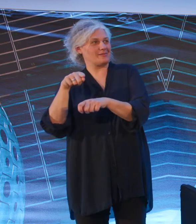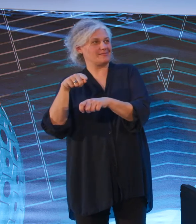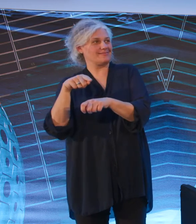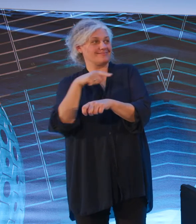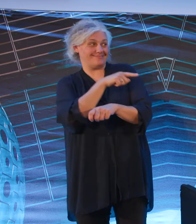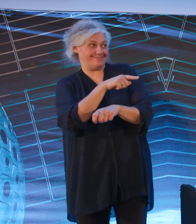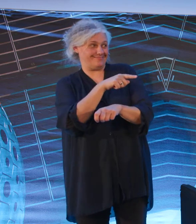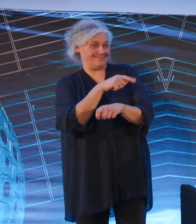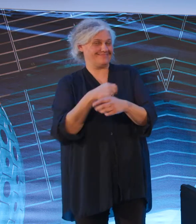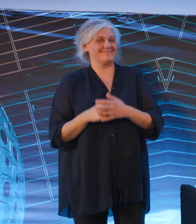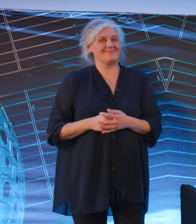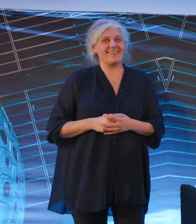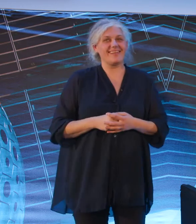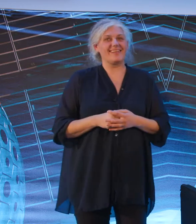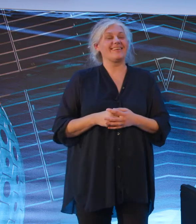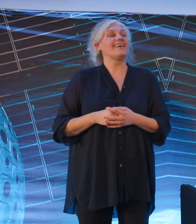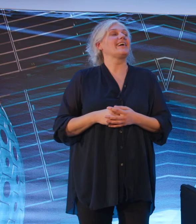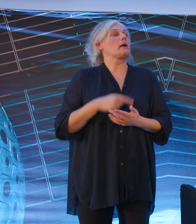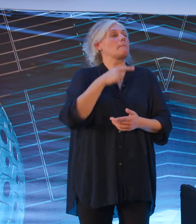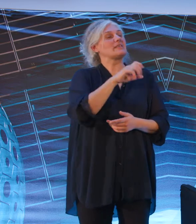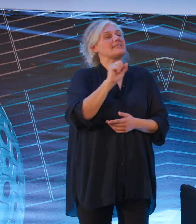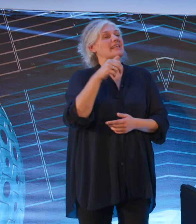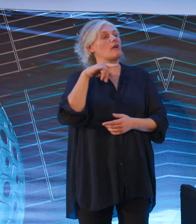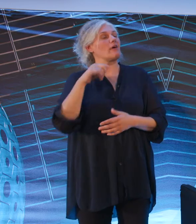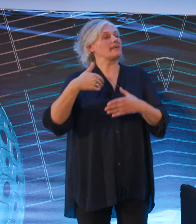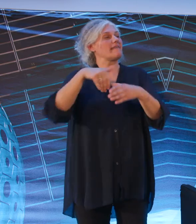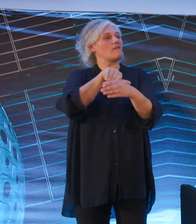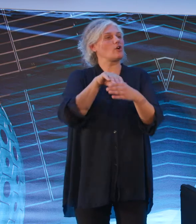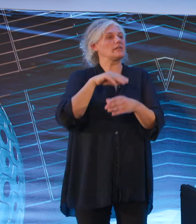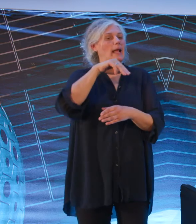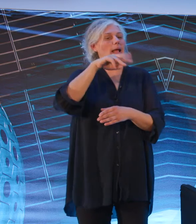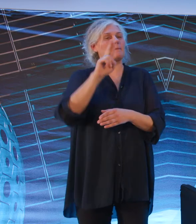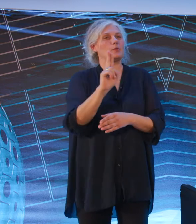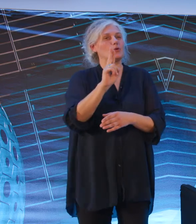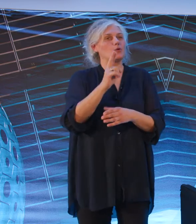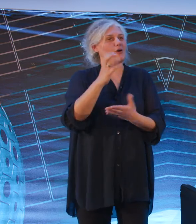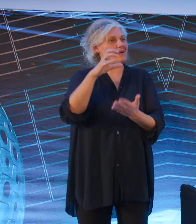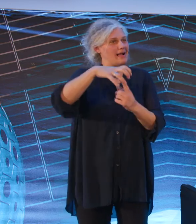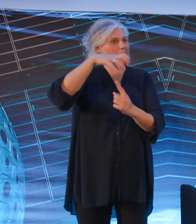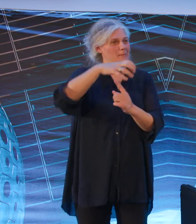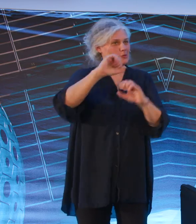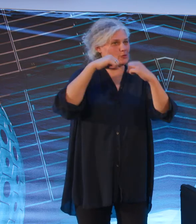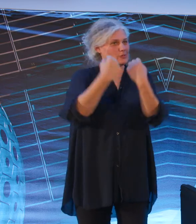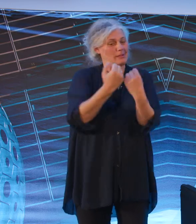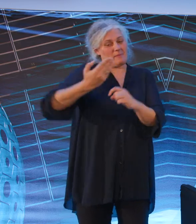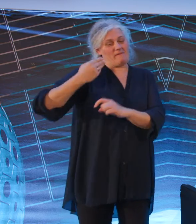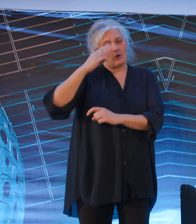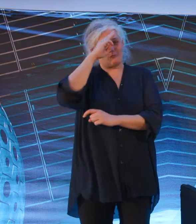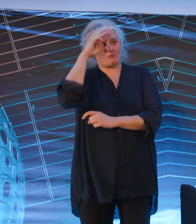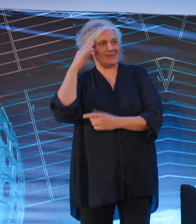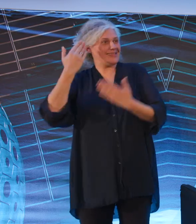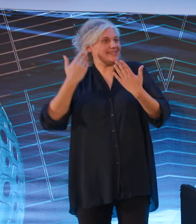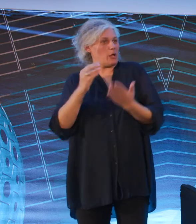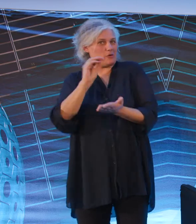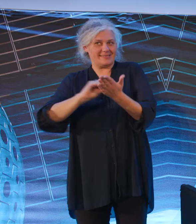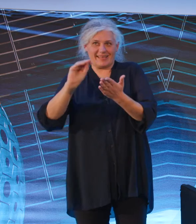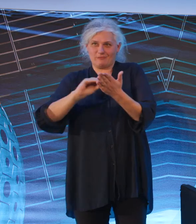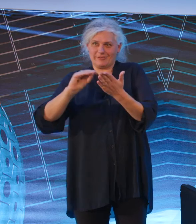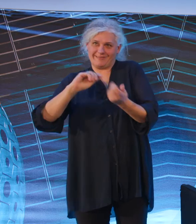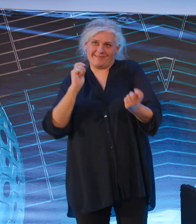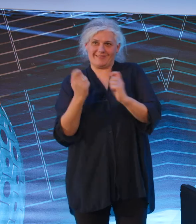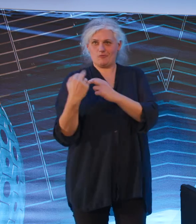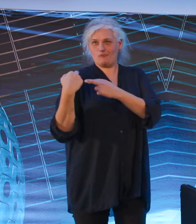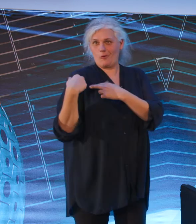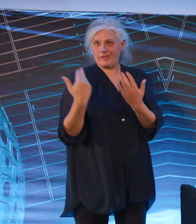close. Sarah is very involved with the MU Cancer Society and is the past president and current secretary.